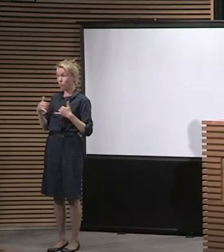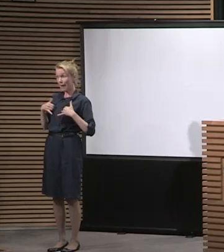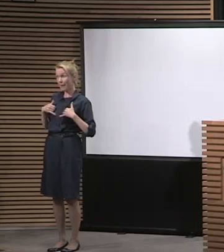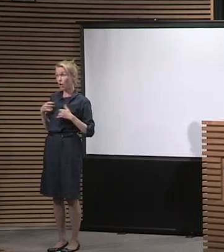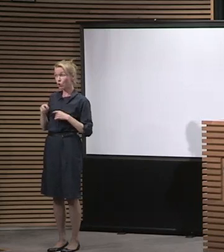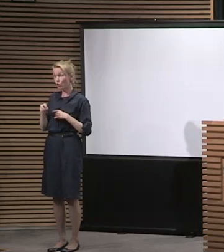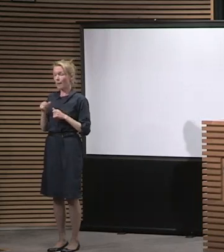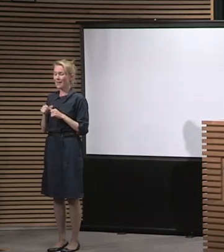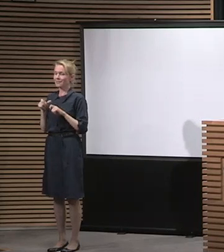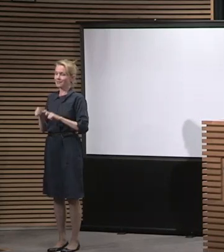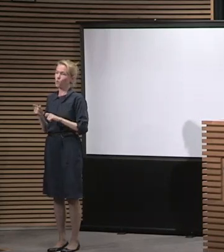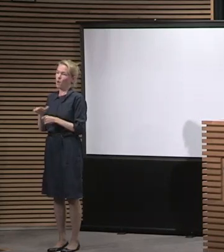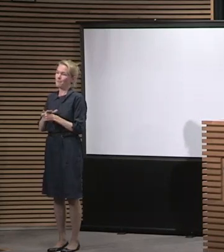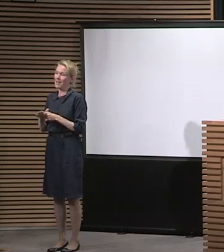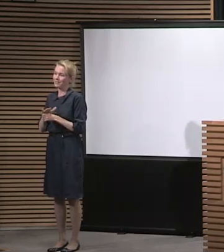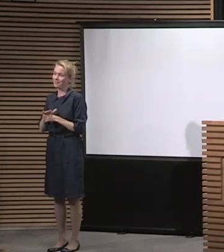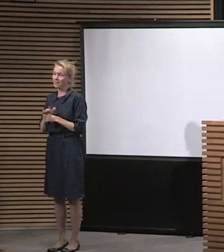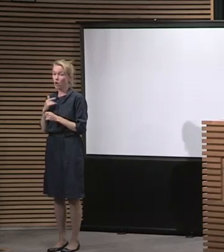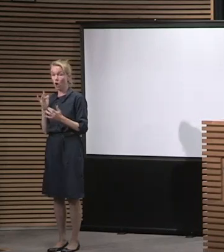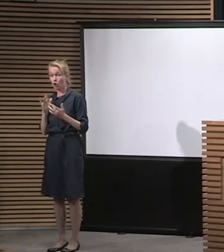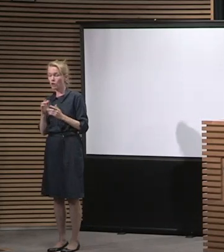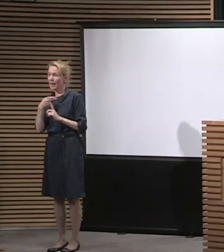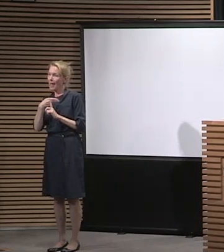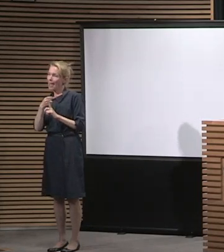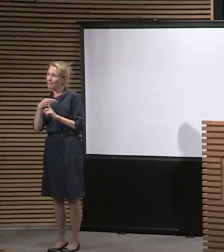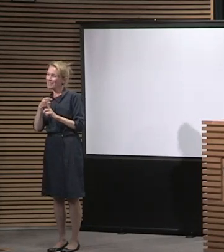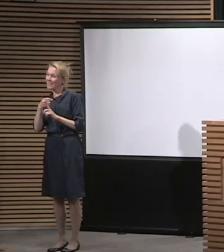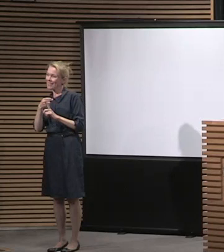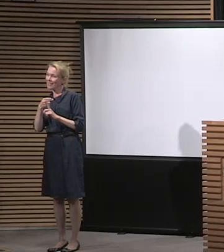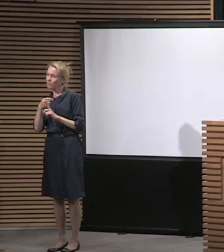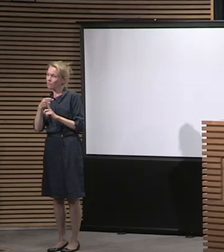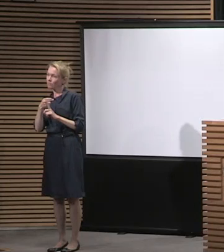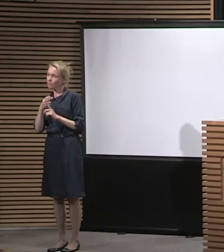current location and keep in touch with their relevant embassy or consulate.